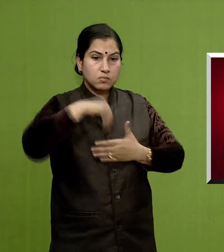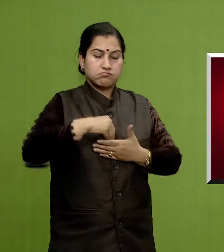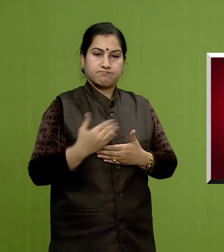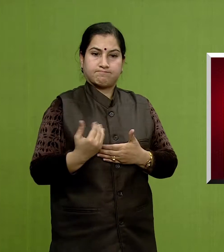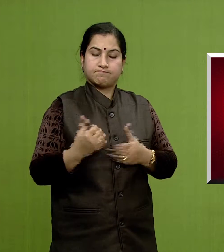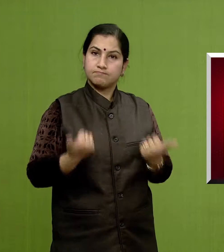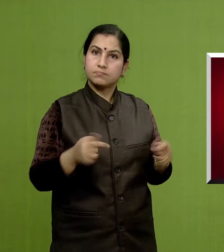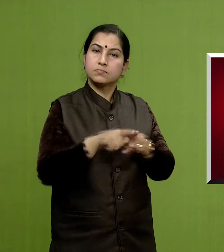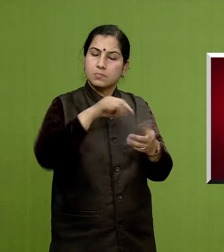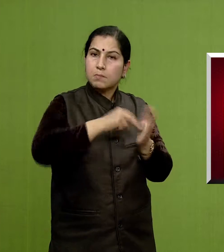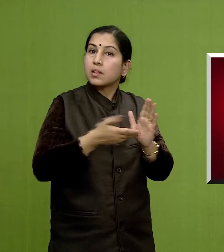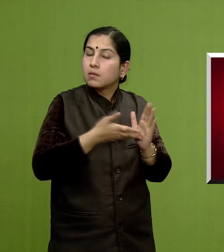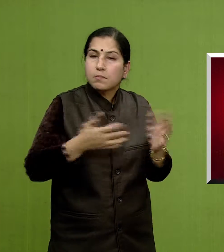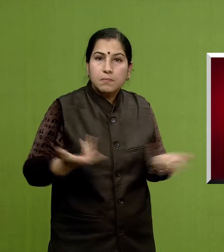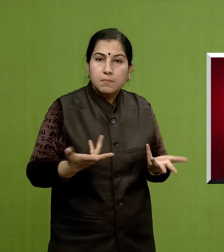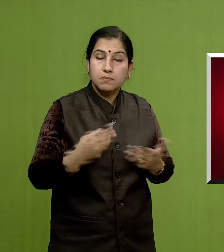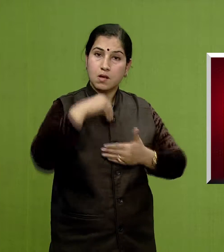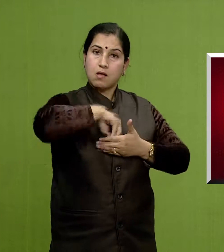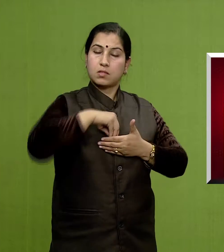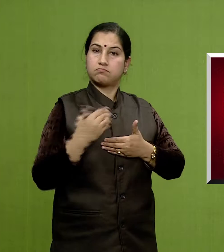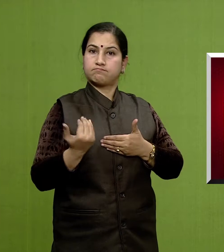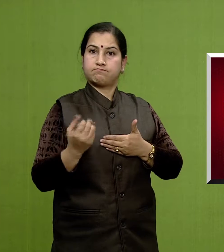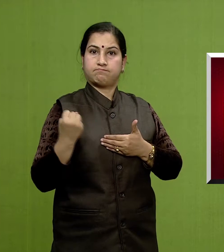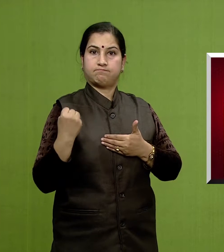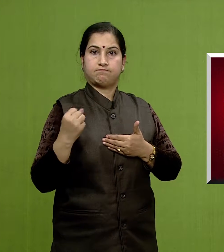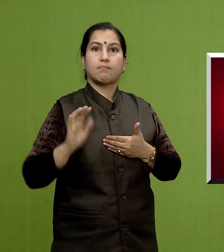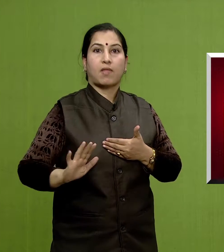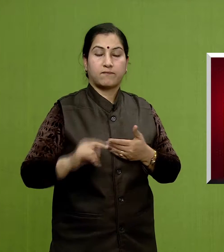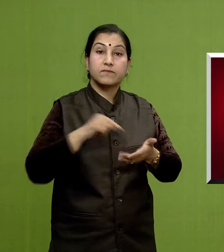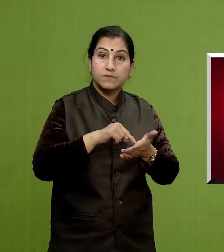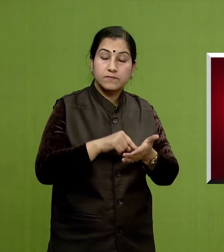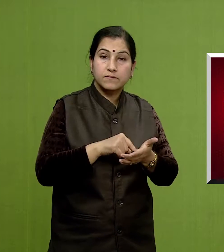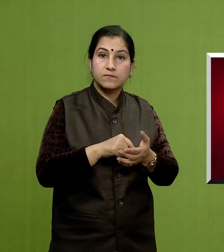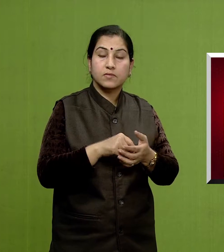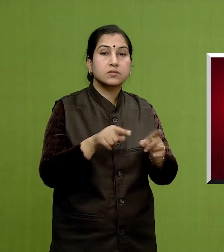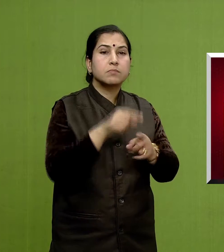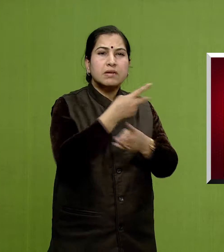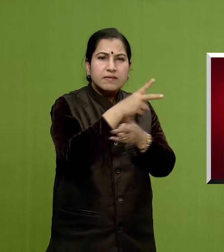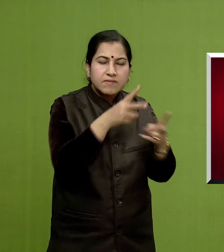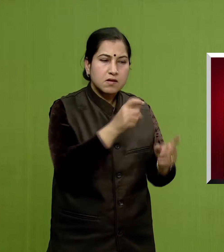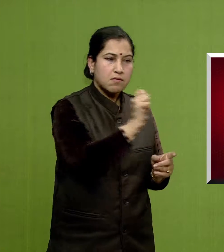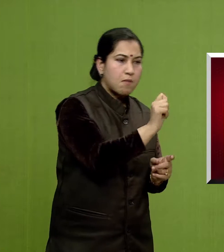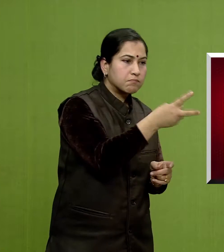Maturation refers to the potential traits for different activities